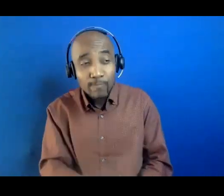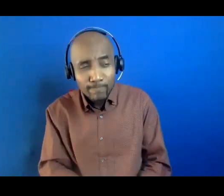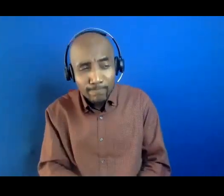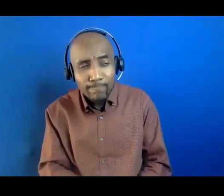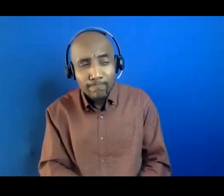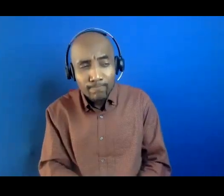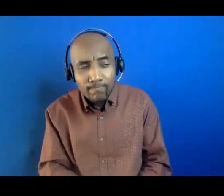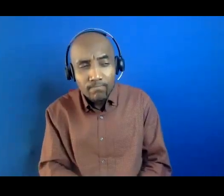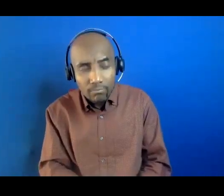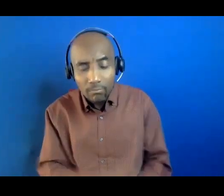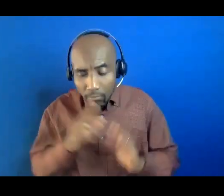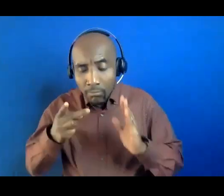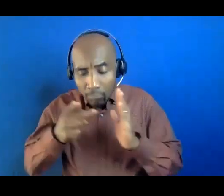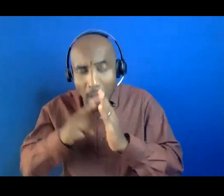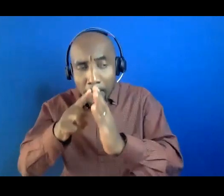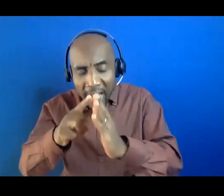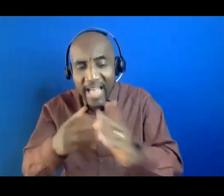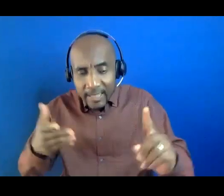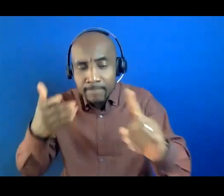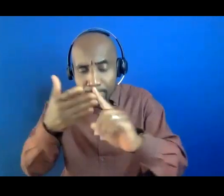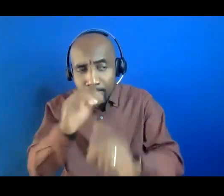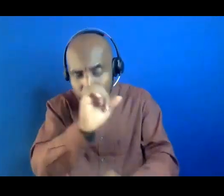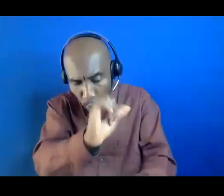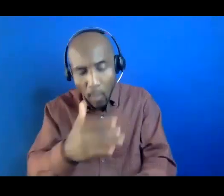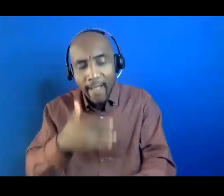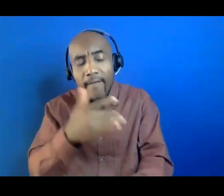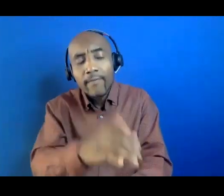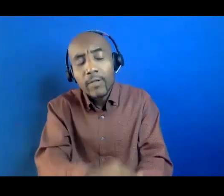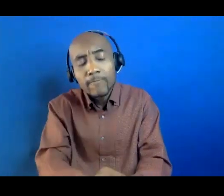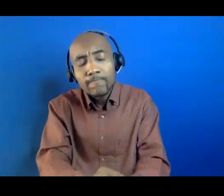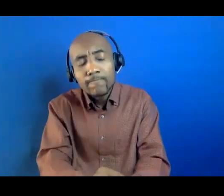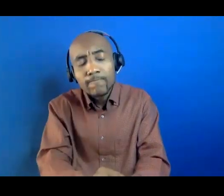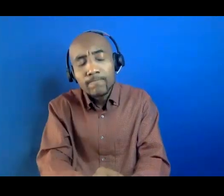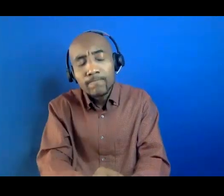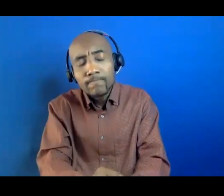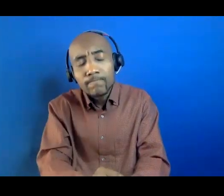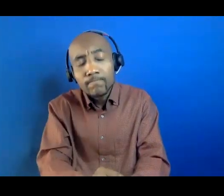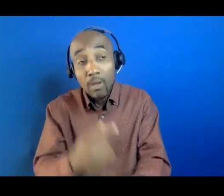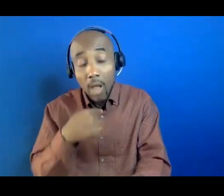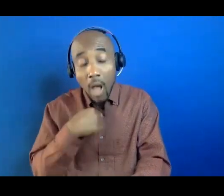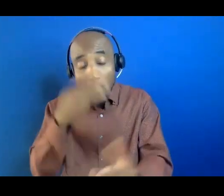And I have a plan and a purpose for your life. And I am real.